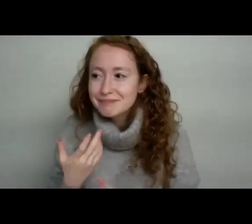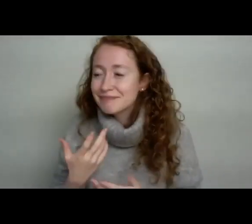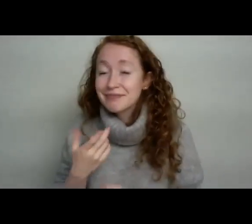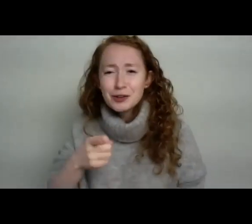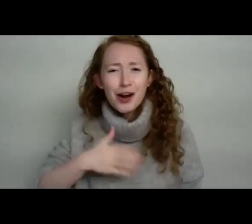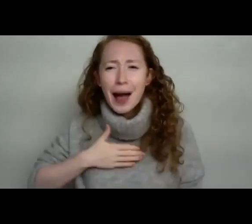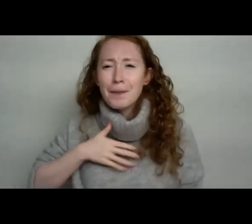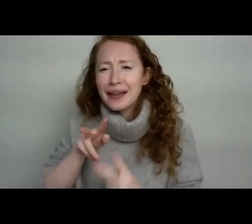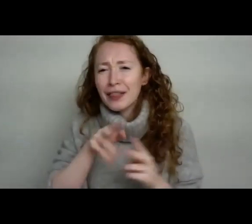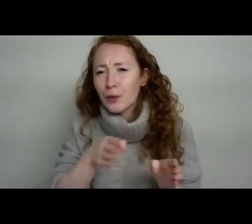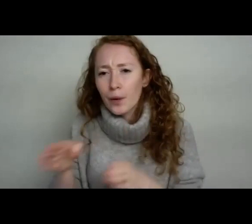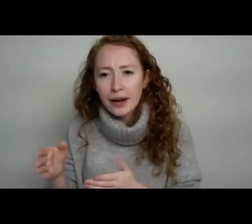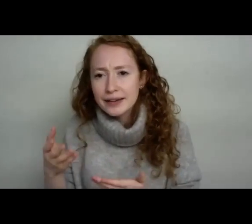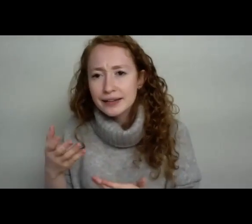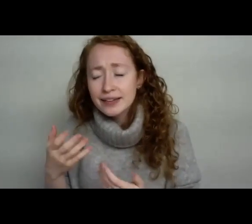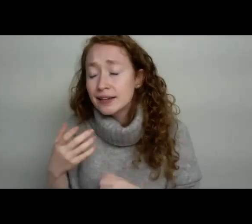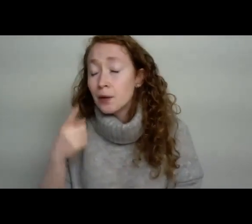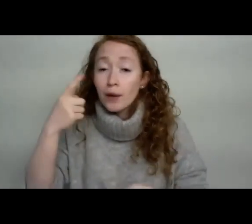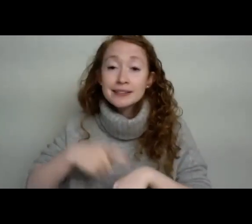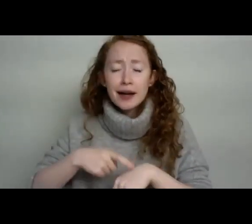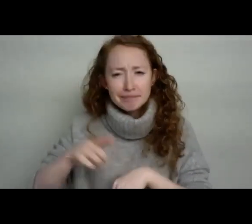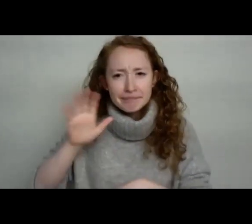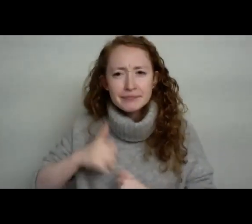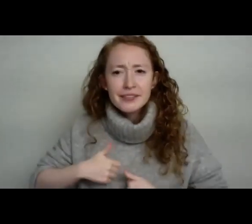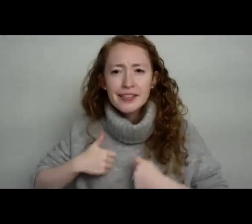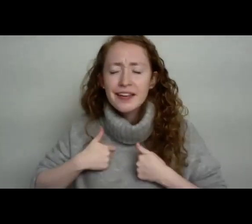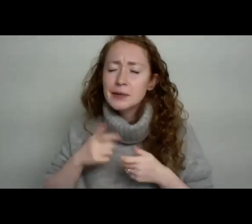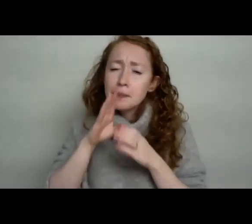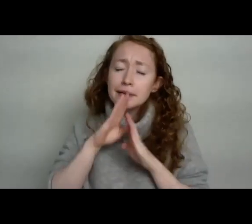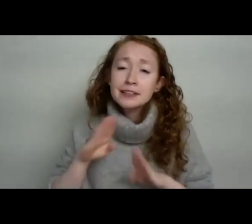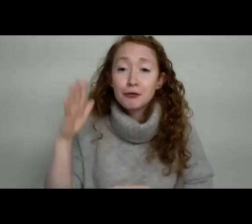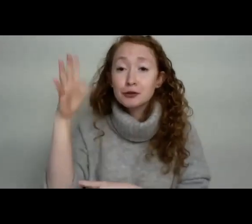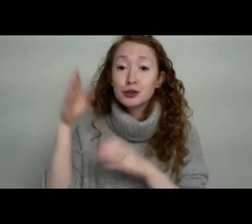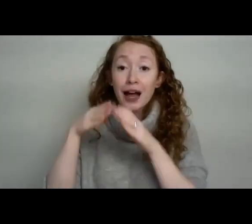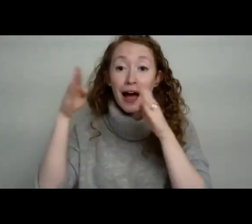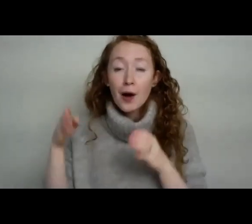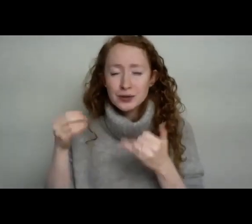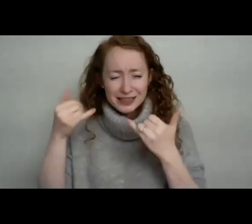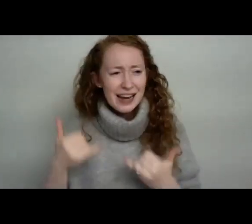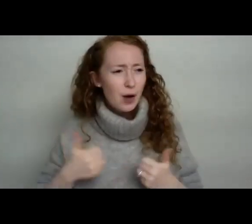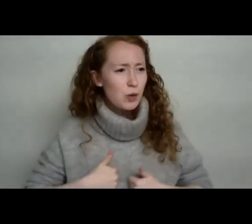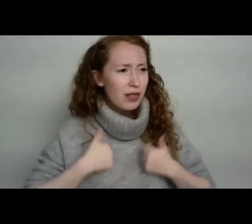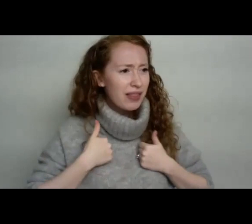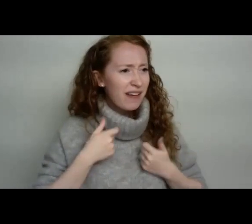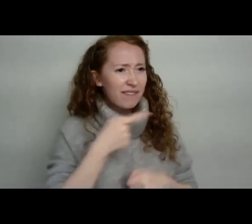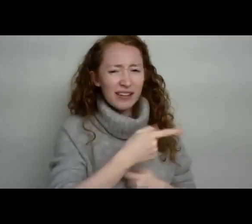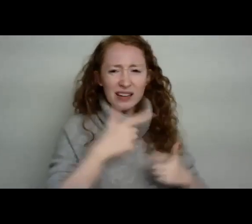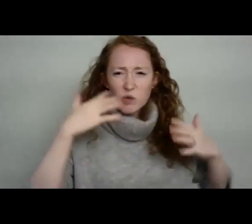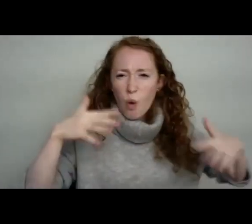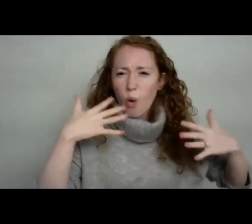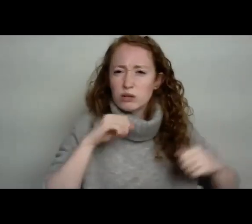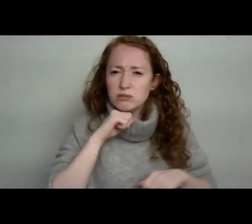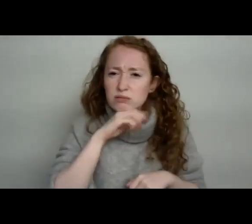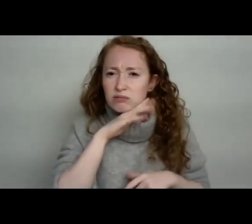way. And even the fact that you once lived in a peaceful tree house and now you live over a quarry of noise and